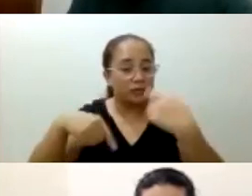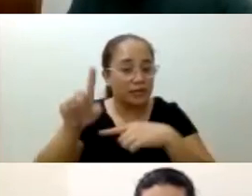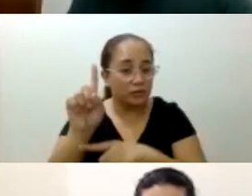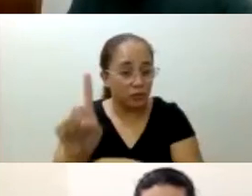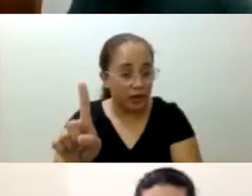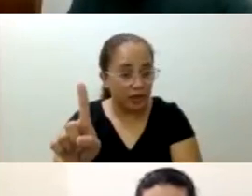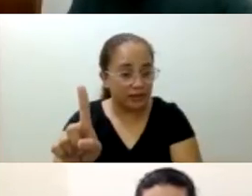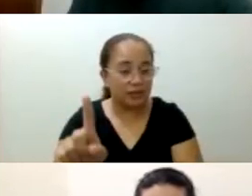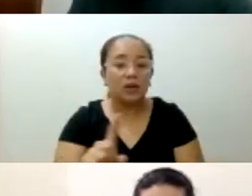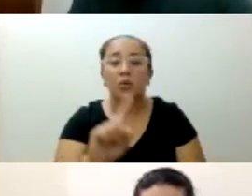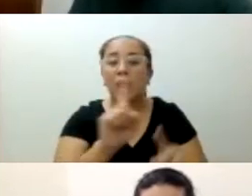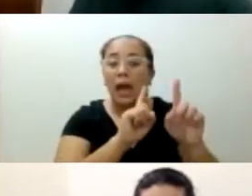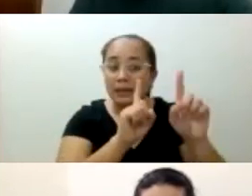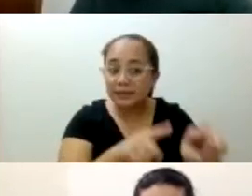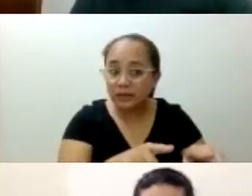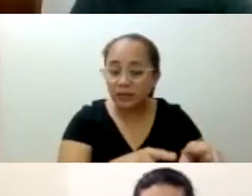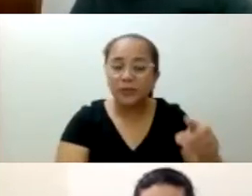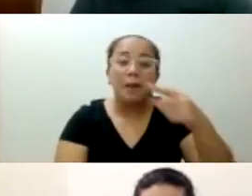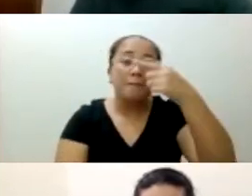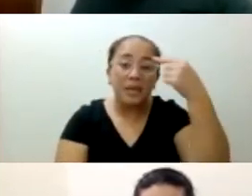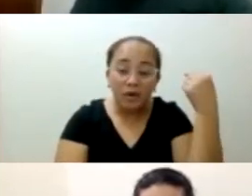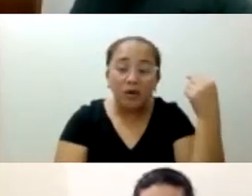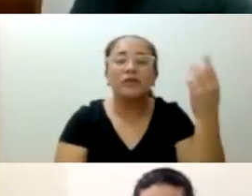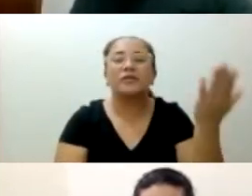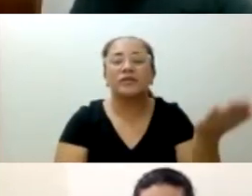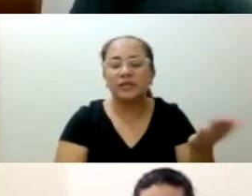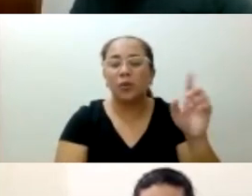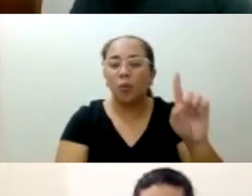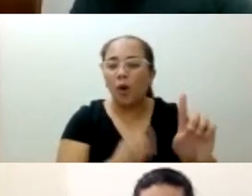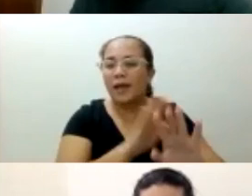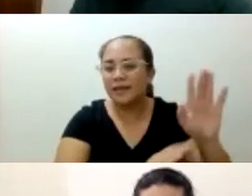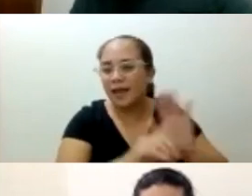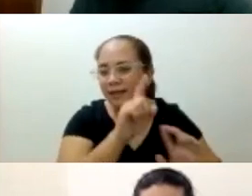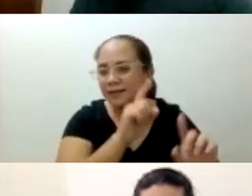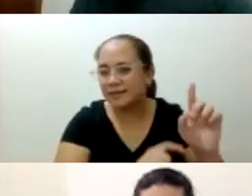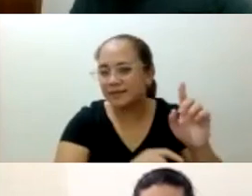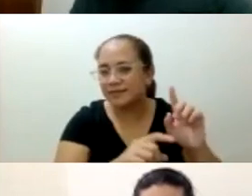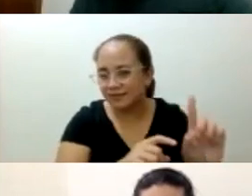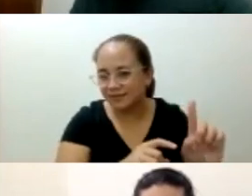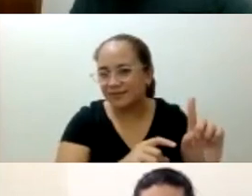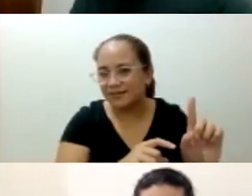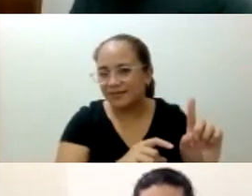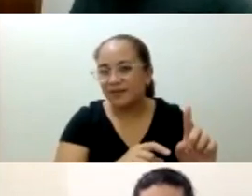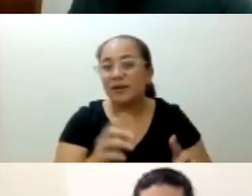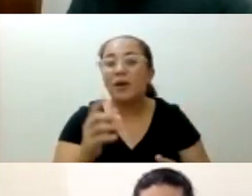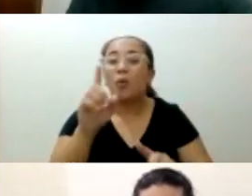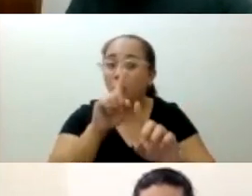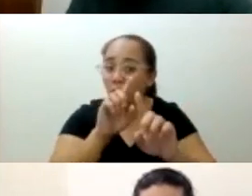sign 1. And then the answer is because it's a one-handed sign. one-handed signs should occur before two-handed signs.